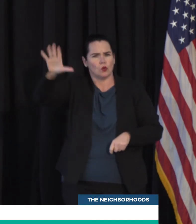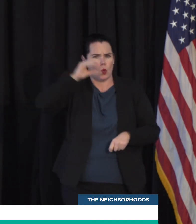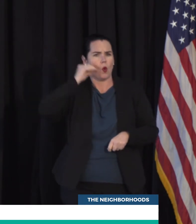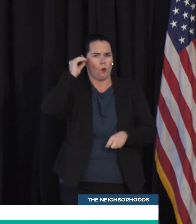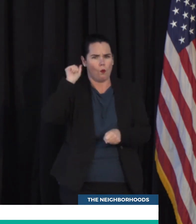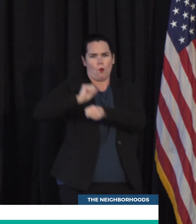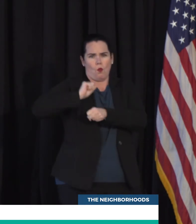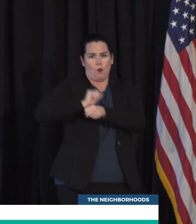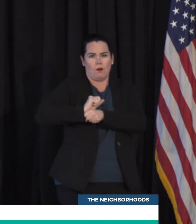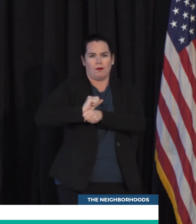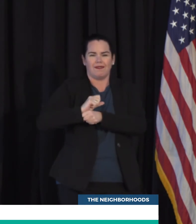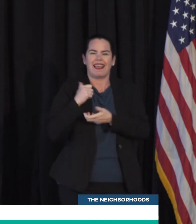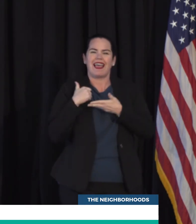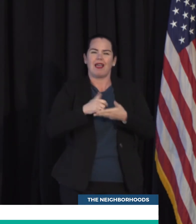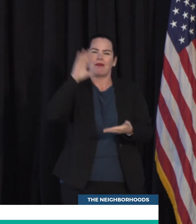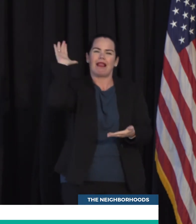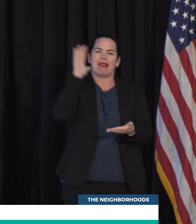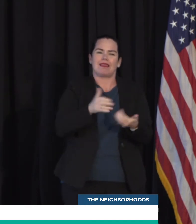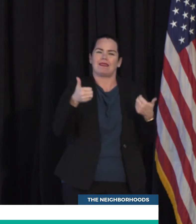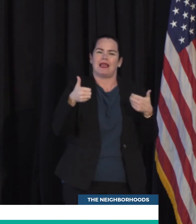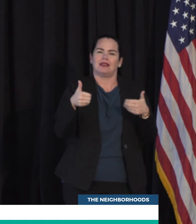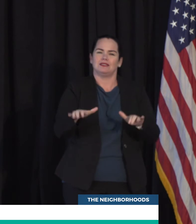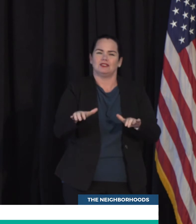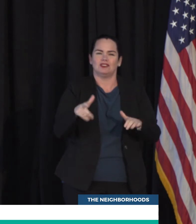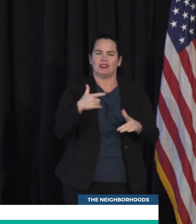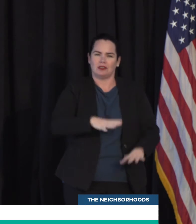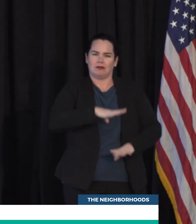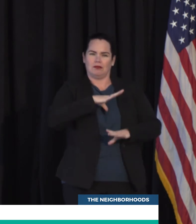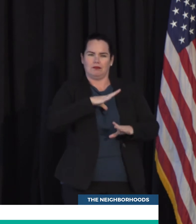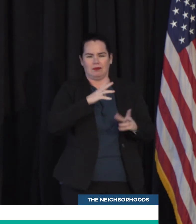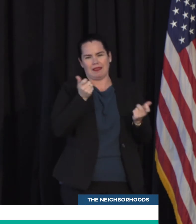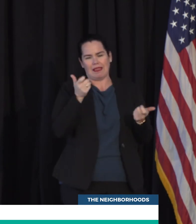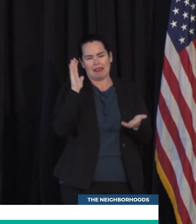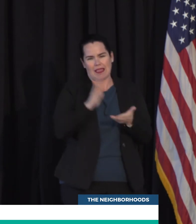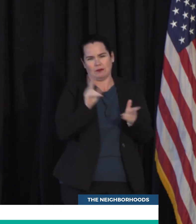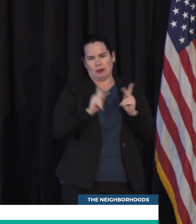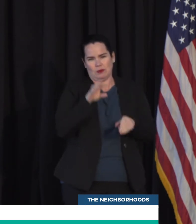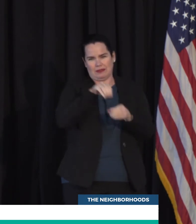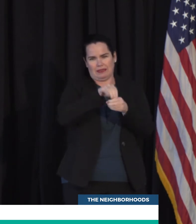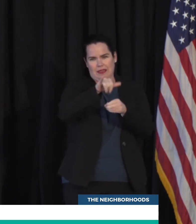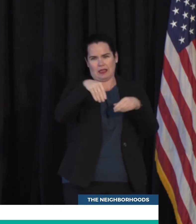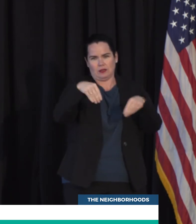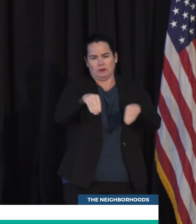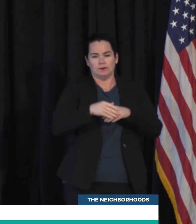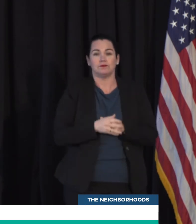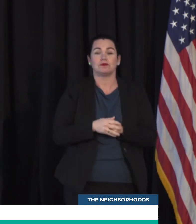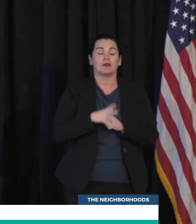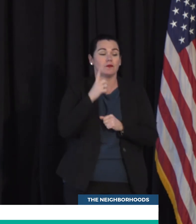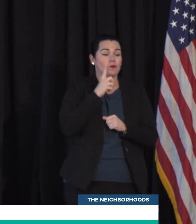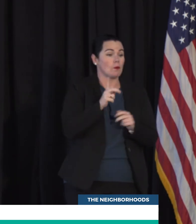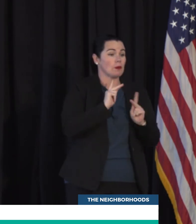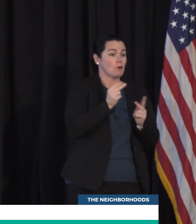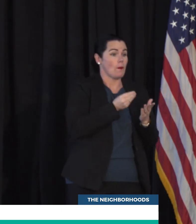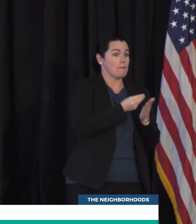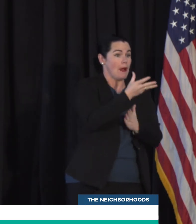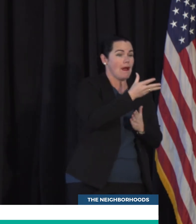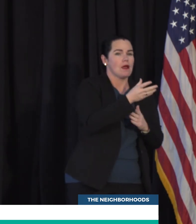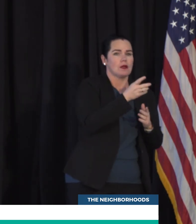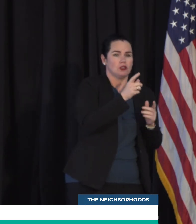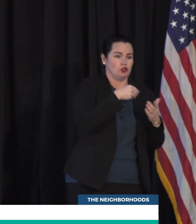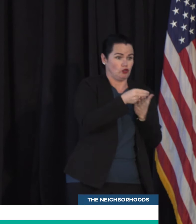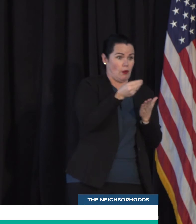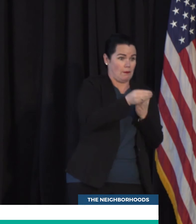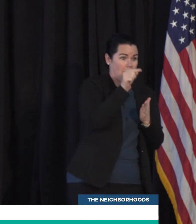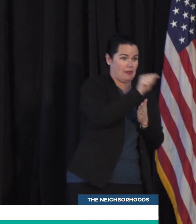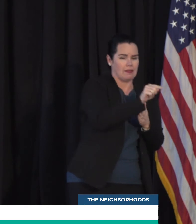the number of persons inside the store. Keeping workers and patrons at least 6 feet from one another,